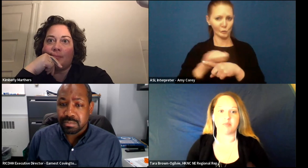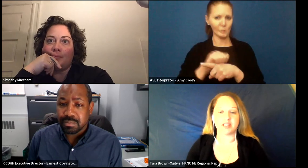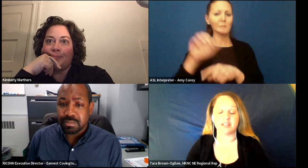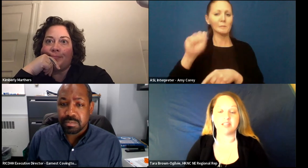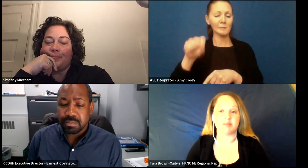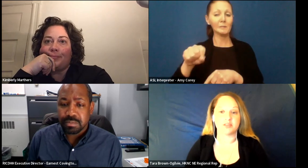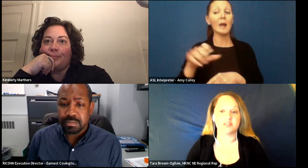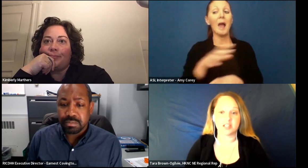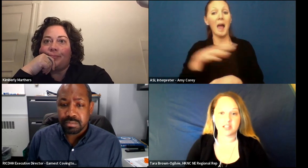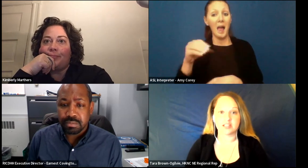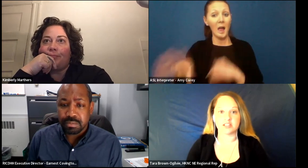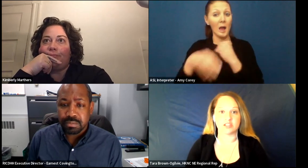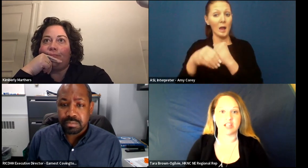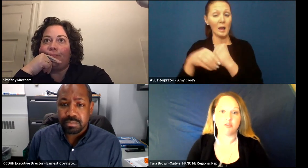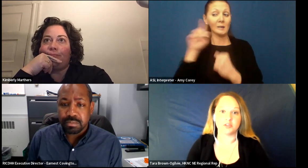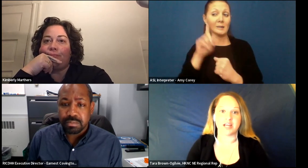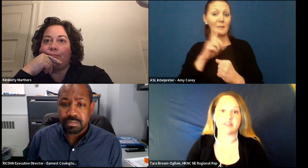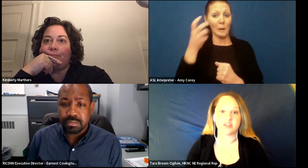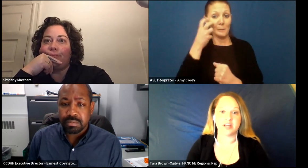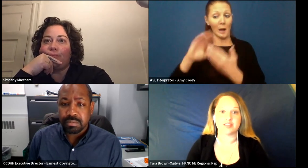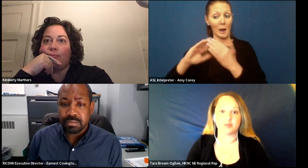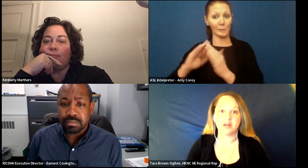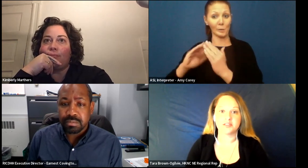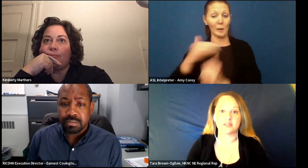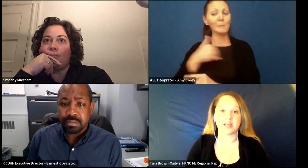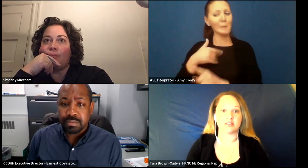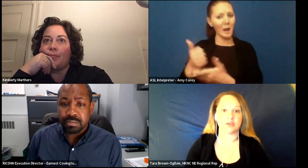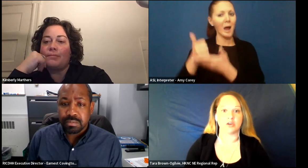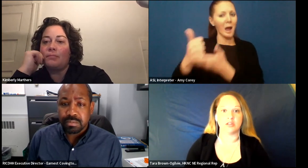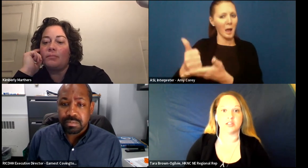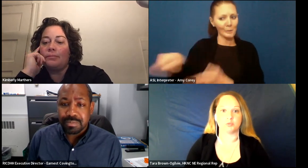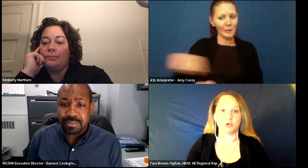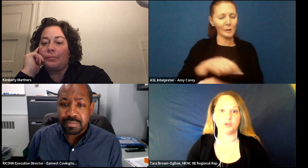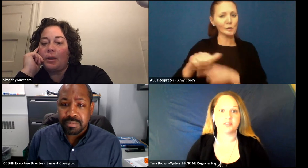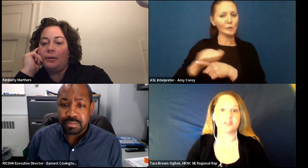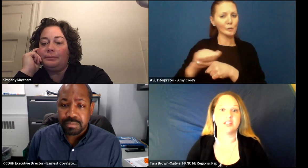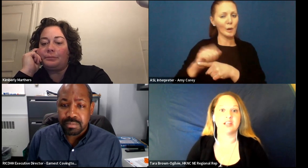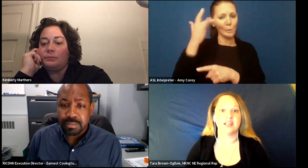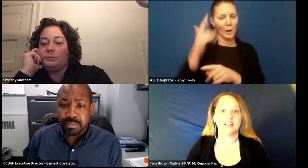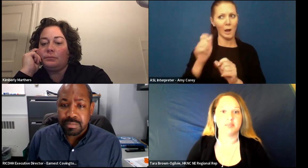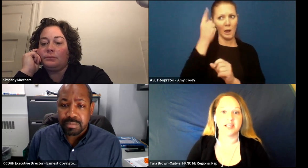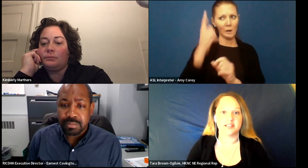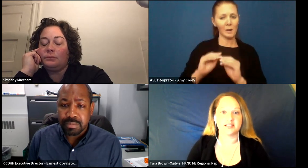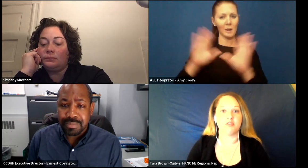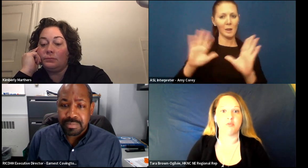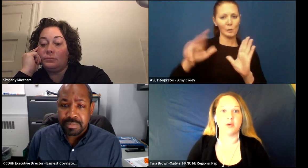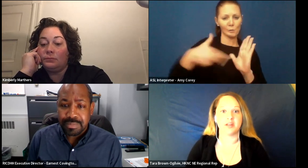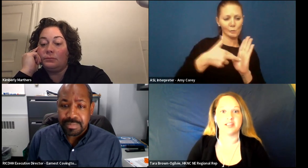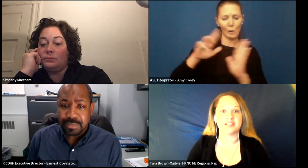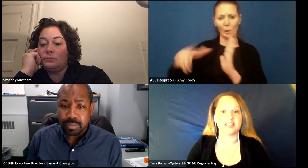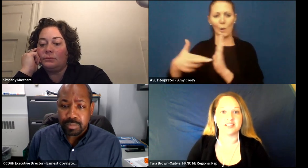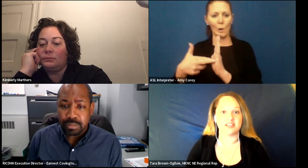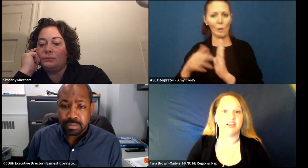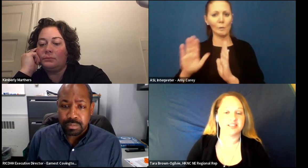for the deafblind community members, it's usually helpful to have a training as well so that there are clear roles in place of